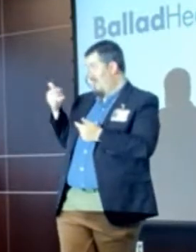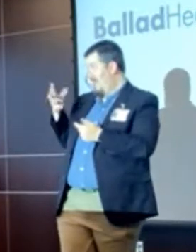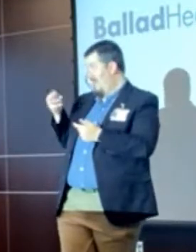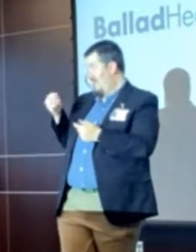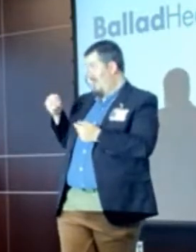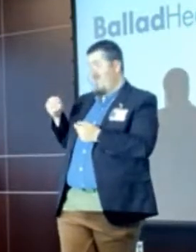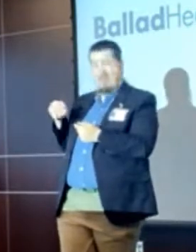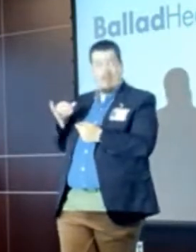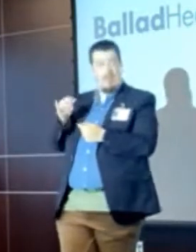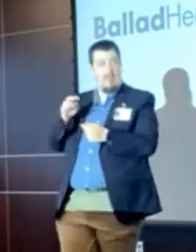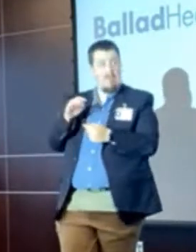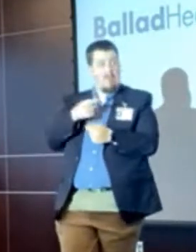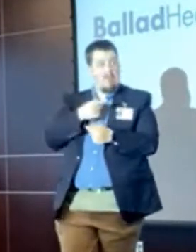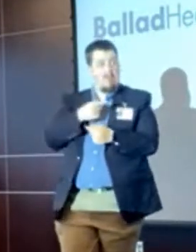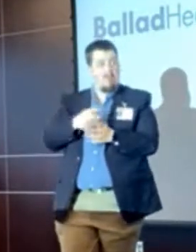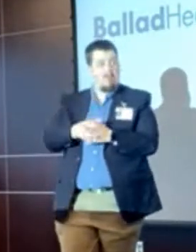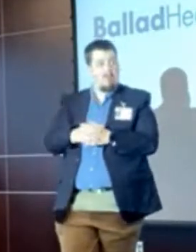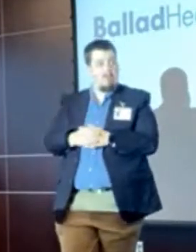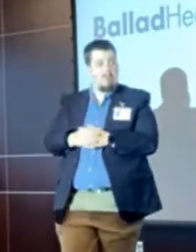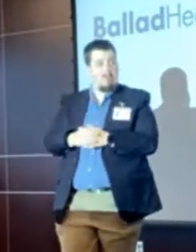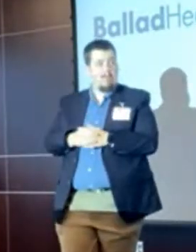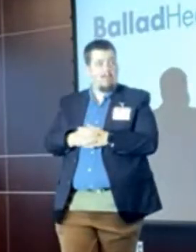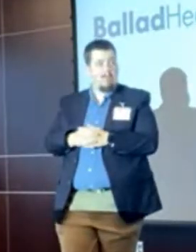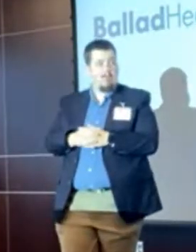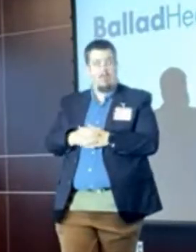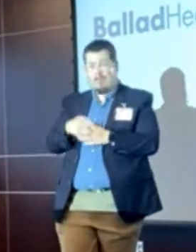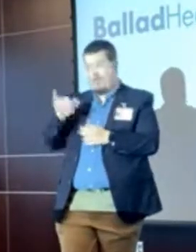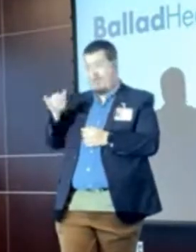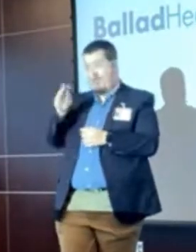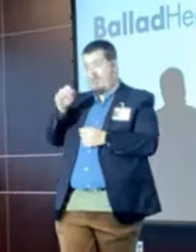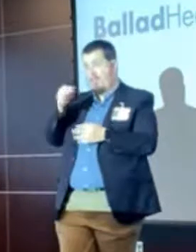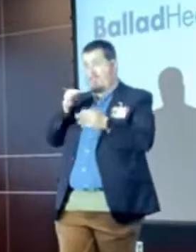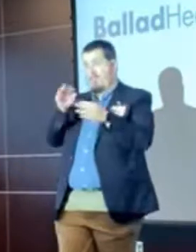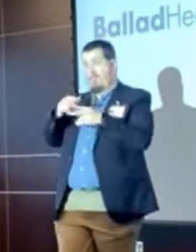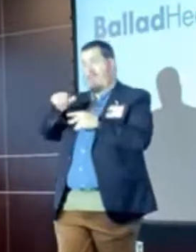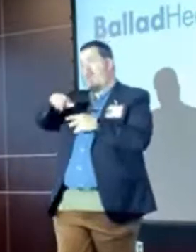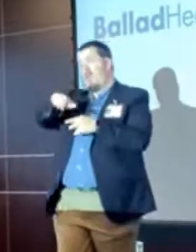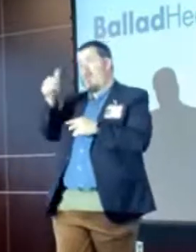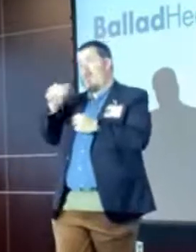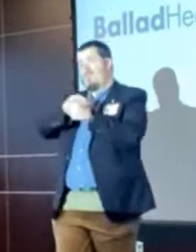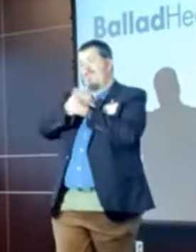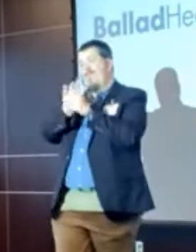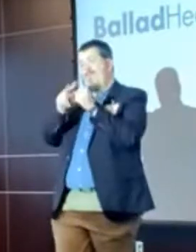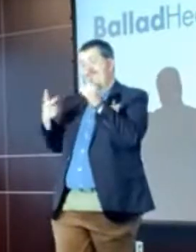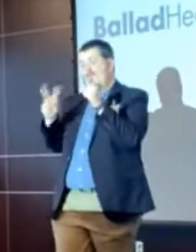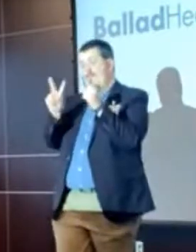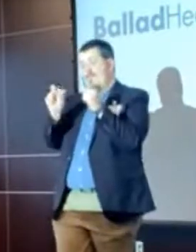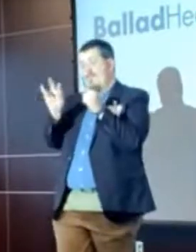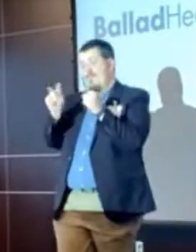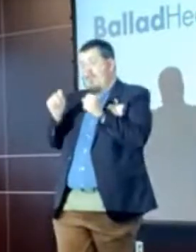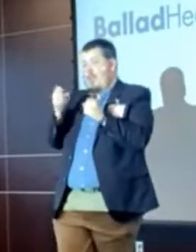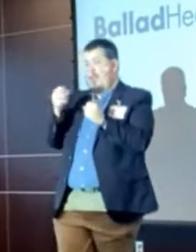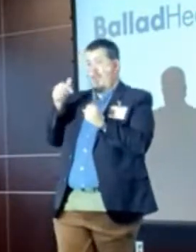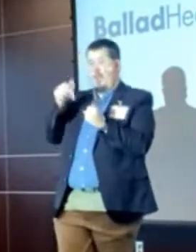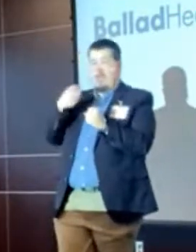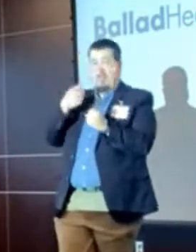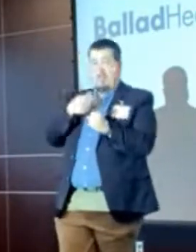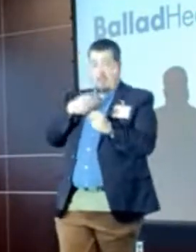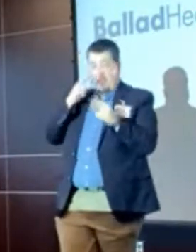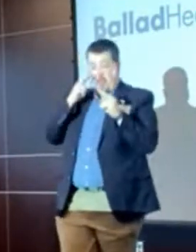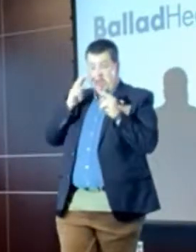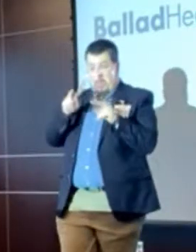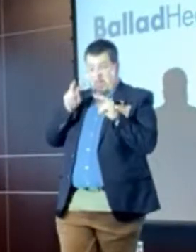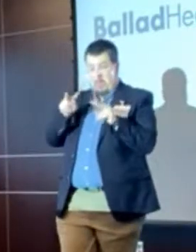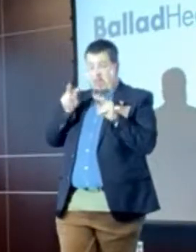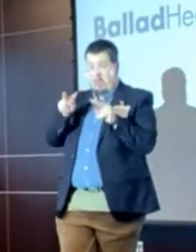that, or Jamie, if you have something I don't have, I'll ask Jamie to address other variants. Okay, so this is something I keep my eyes